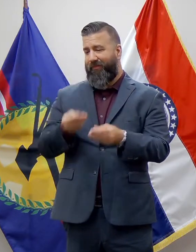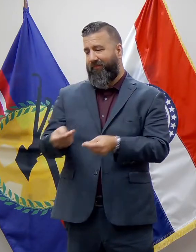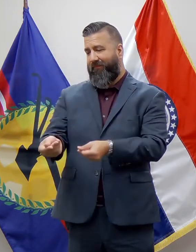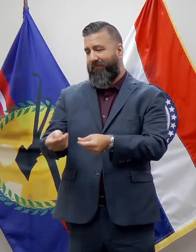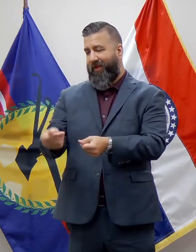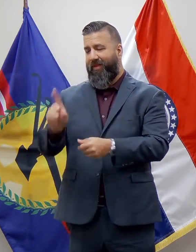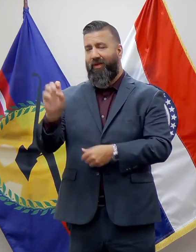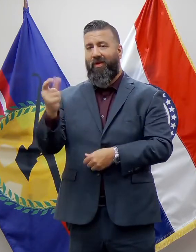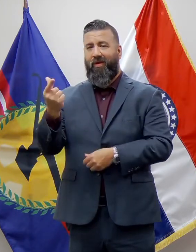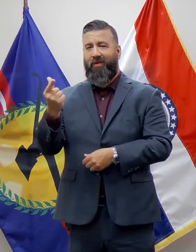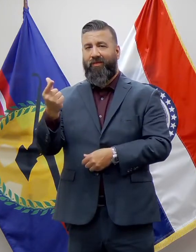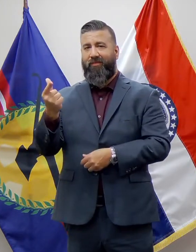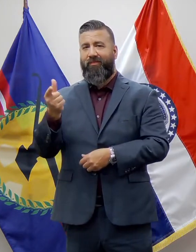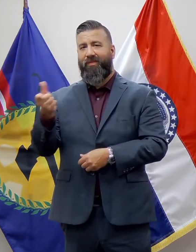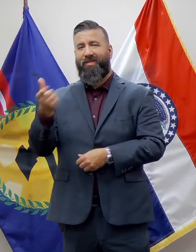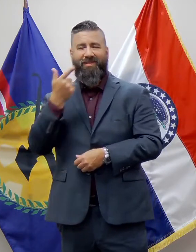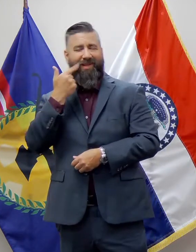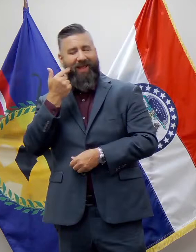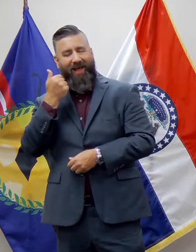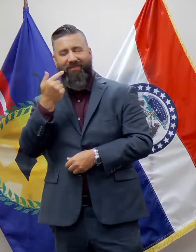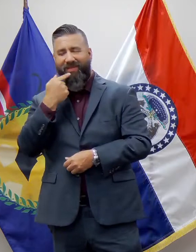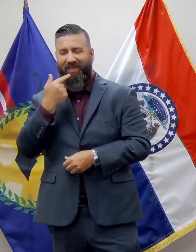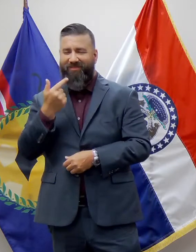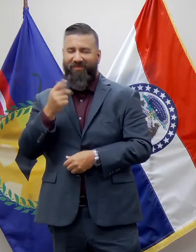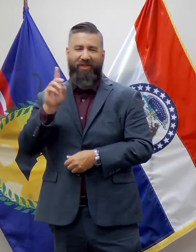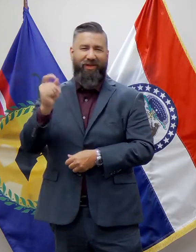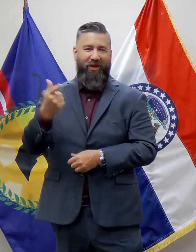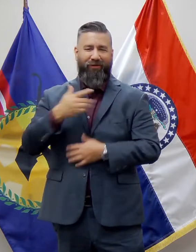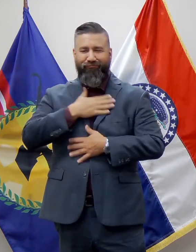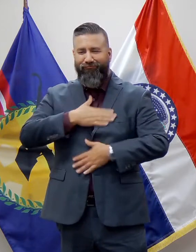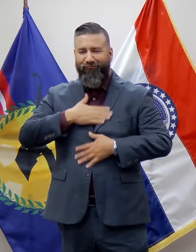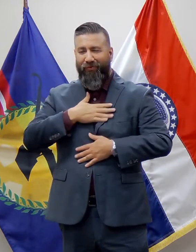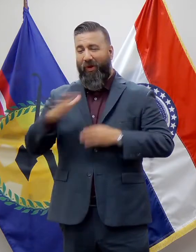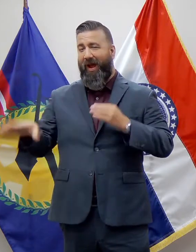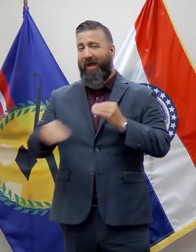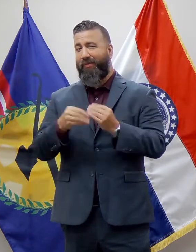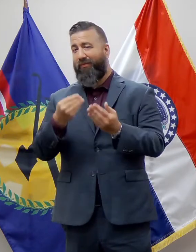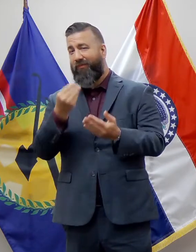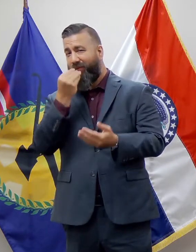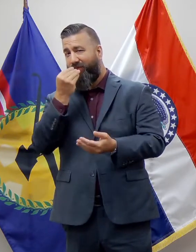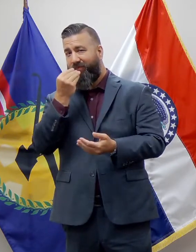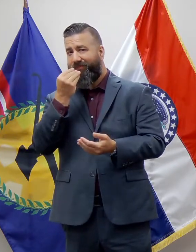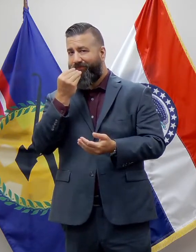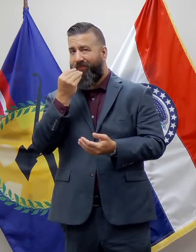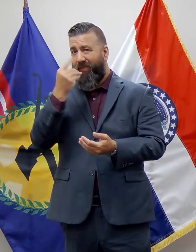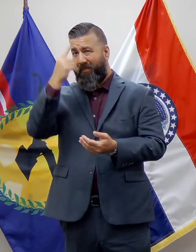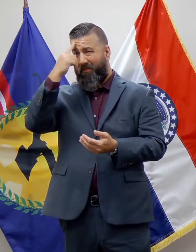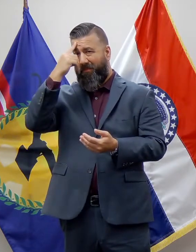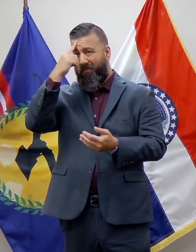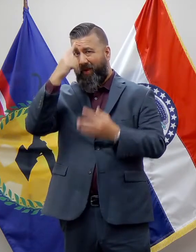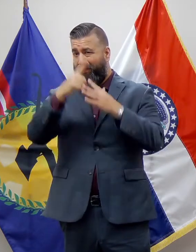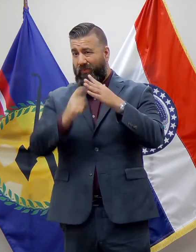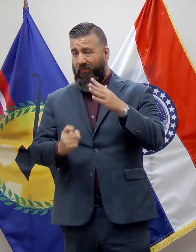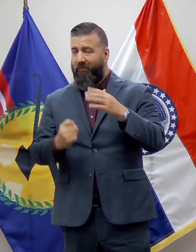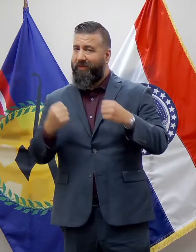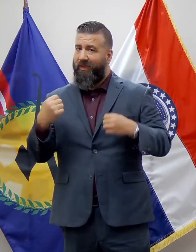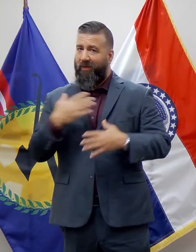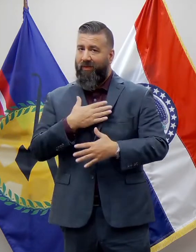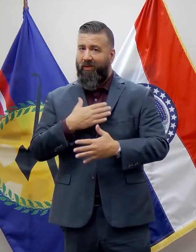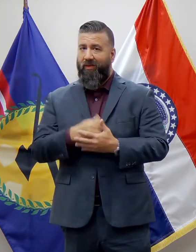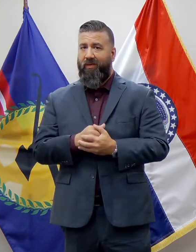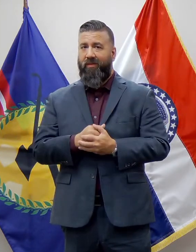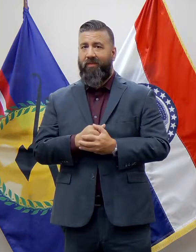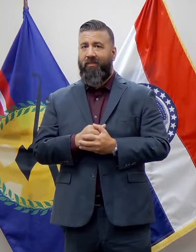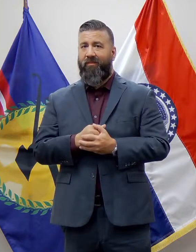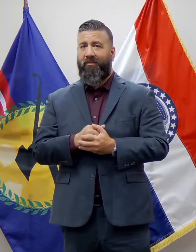dog likes getting the occasional extra meal, the fuzzy memories are scary. These are people I know are